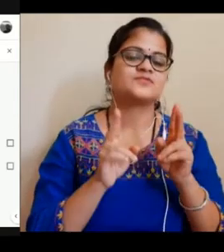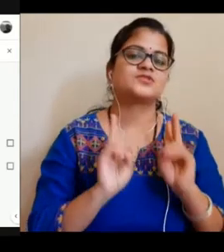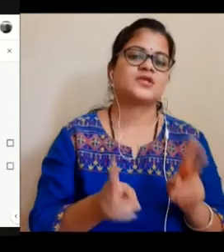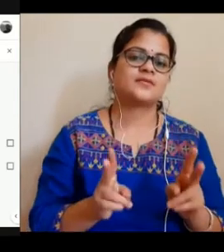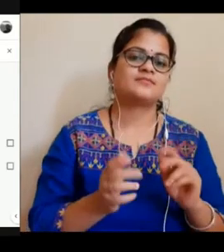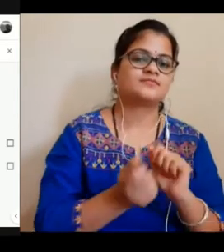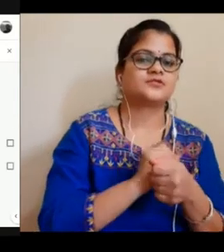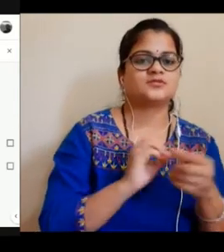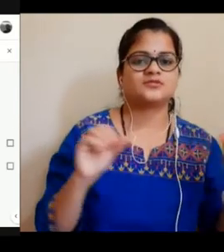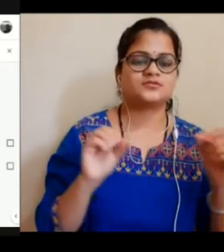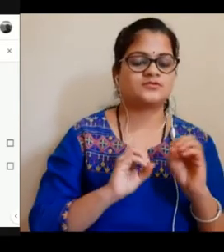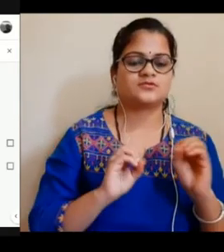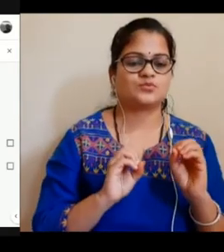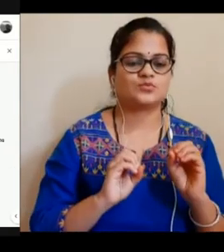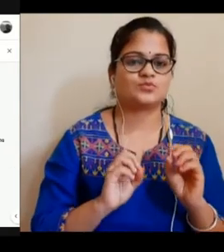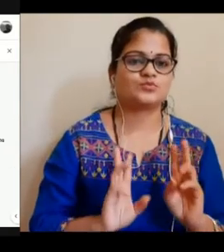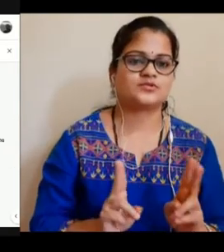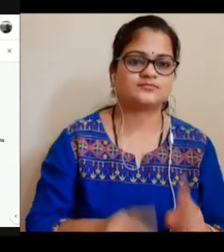slide.